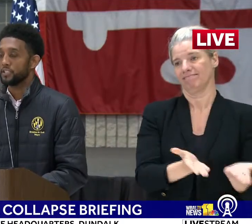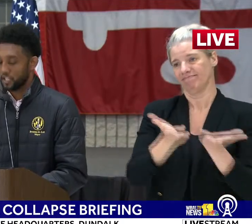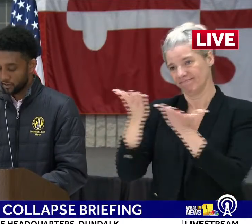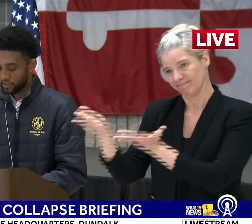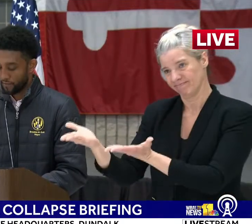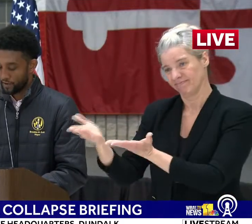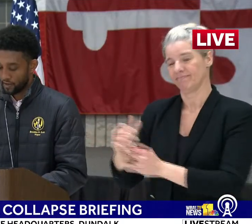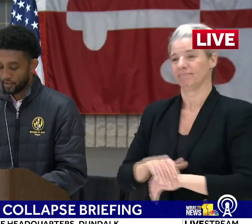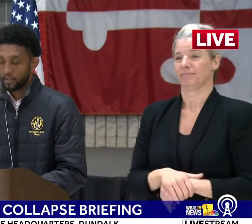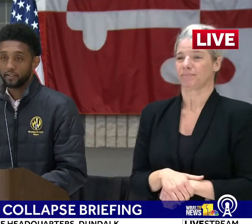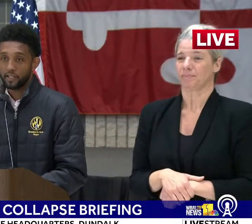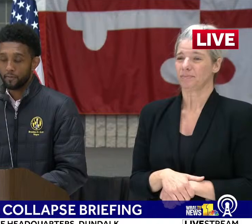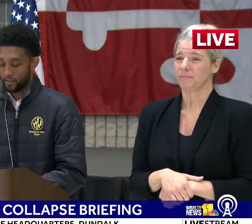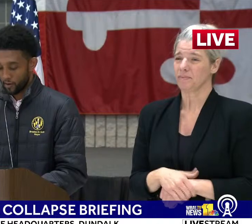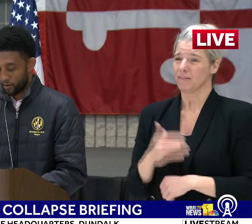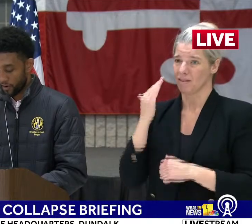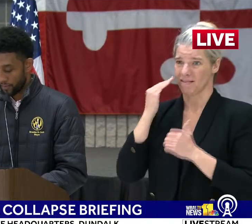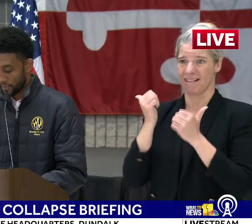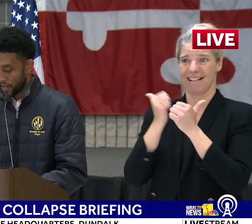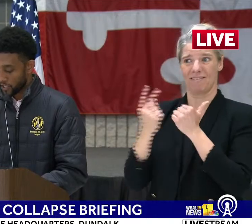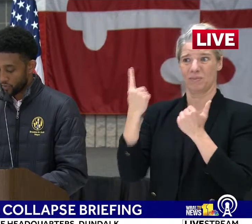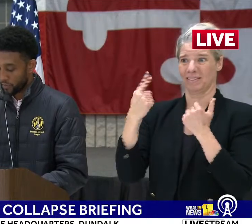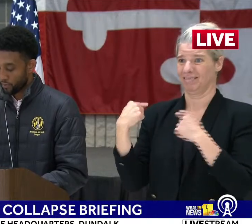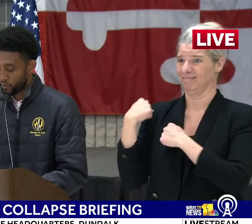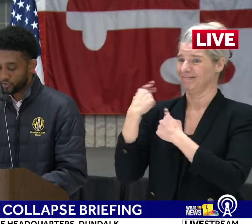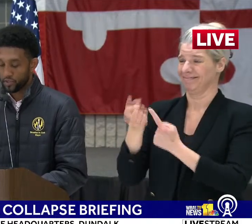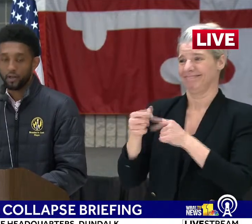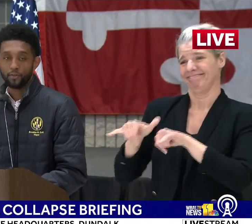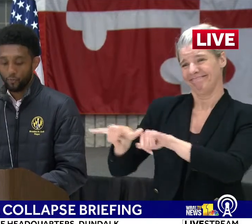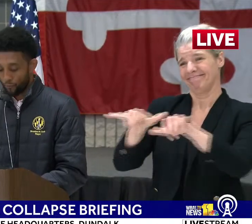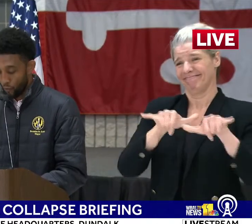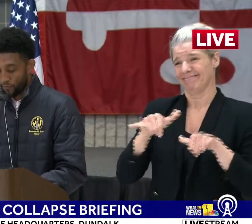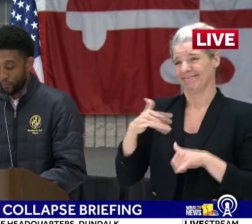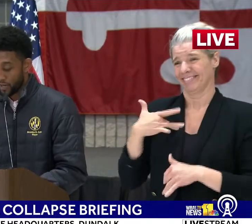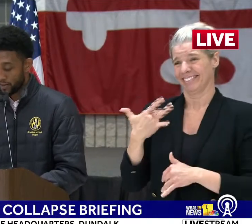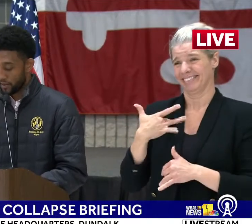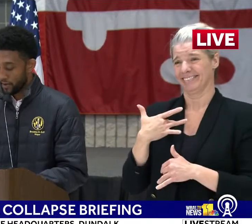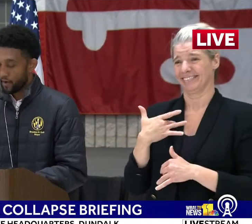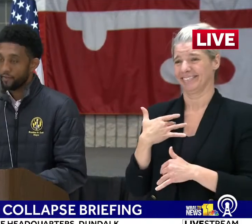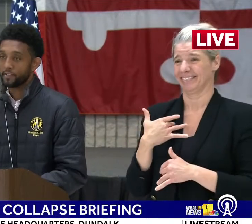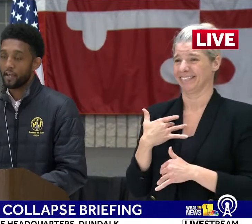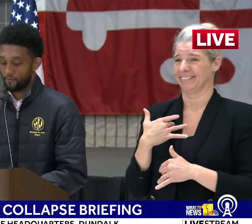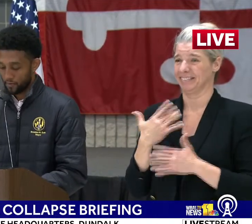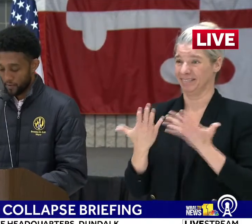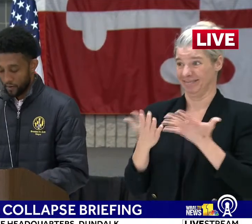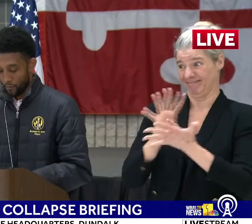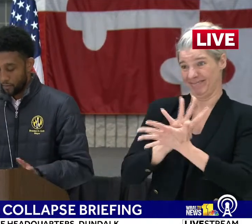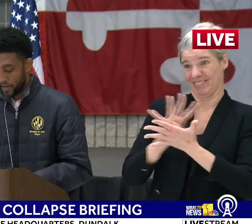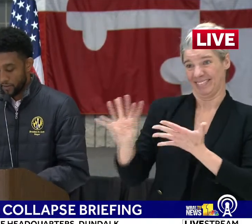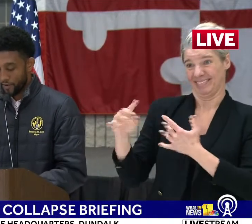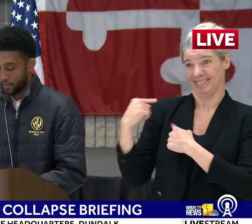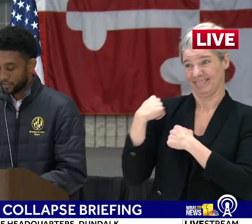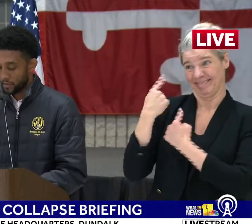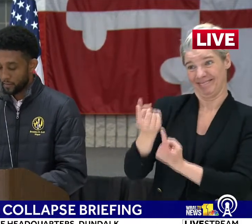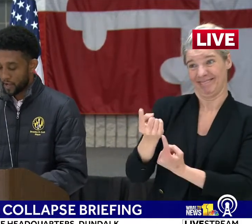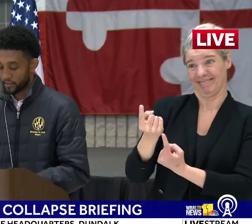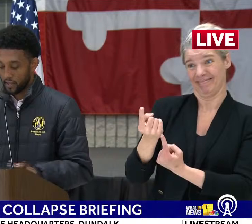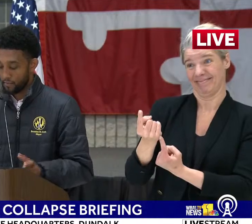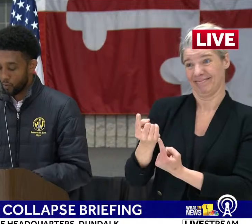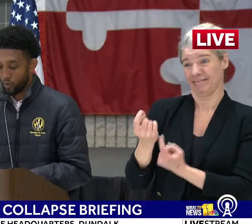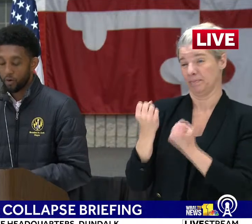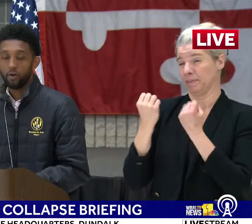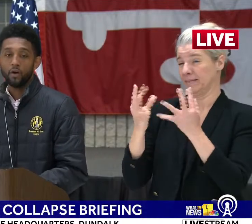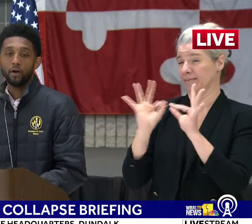everyone here shares that feeling deep in their heart. As we approach the fourth week of this effort, for many